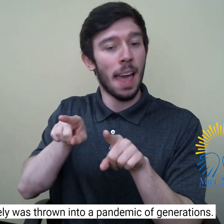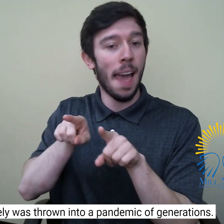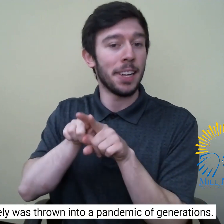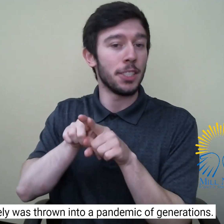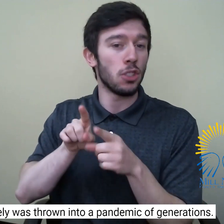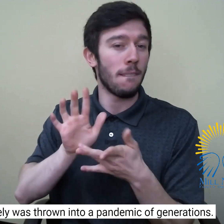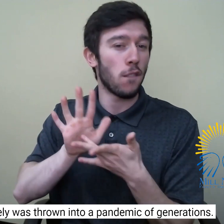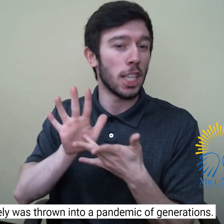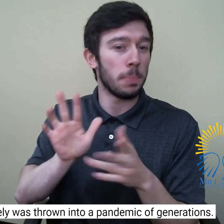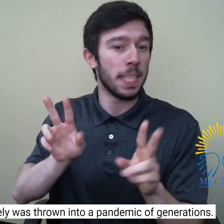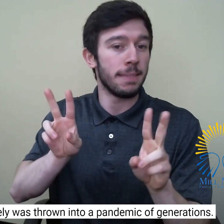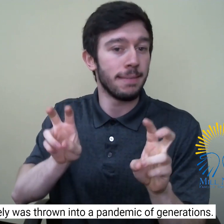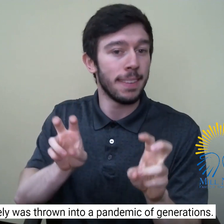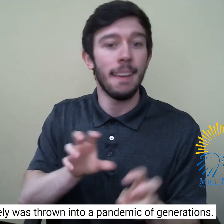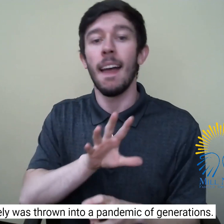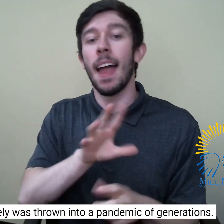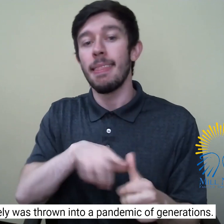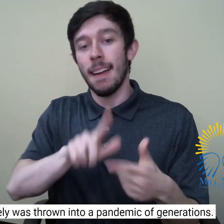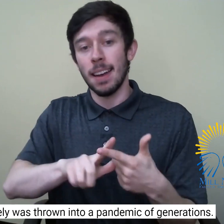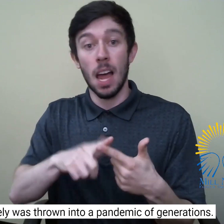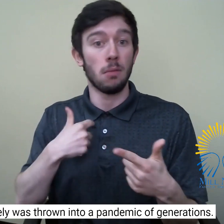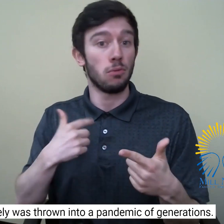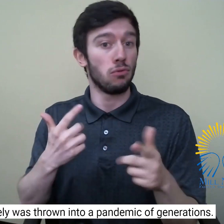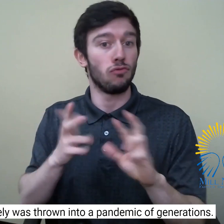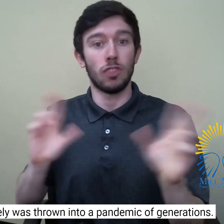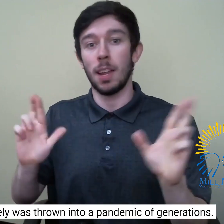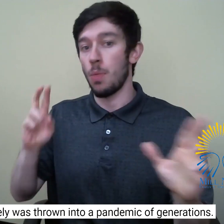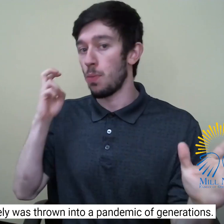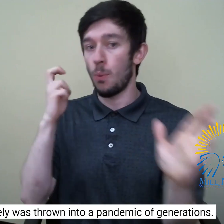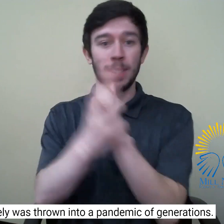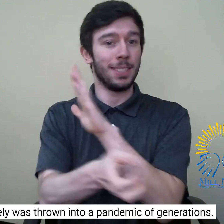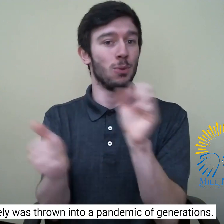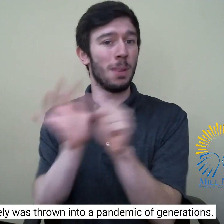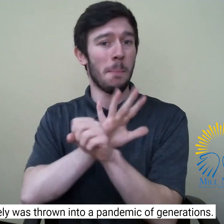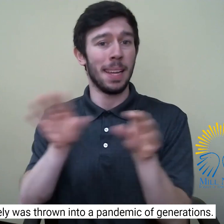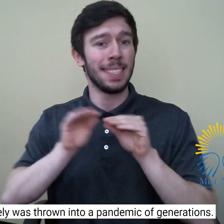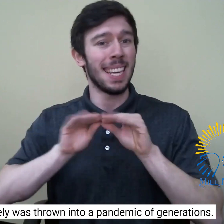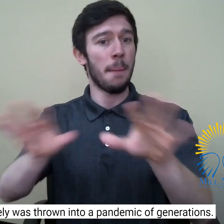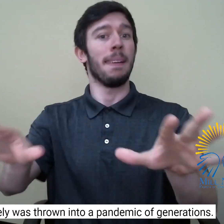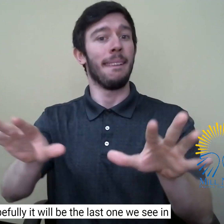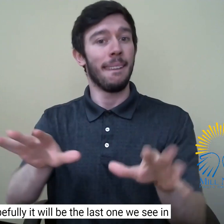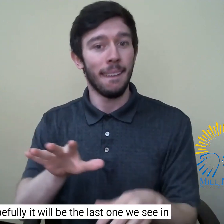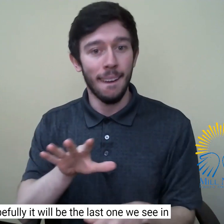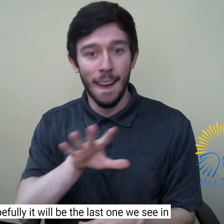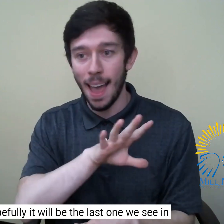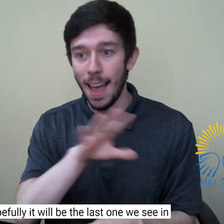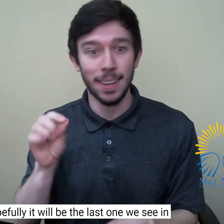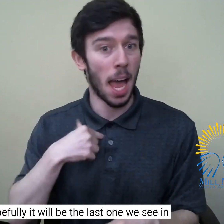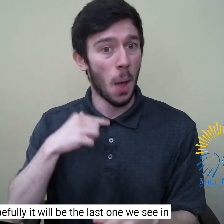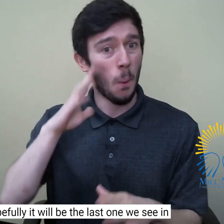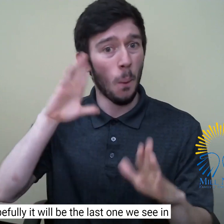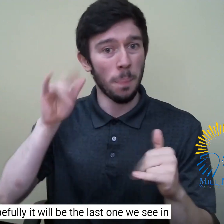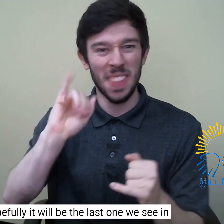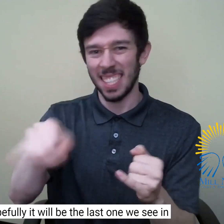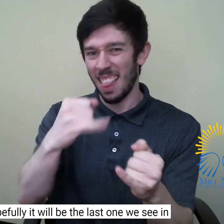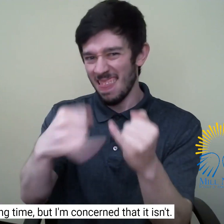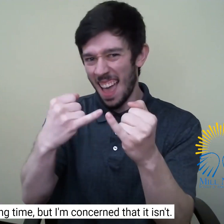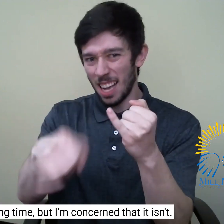almost immediately was thrown into a pandemic of generations. And hopefully it will be the last one we see in a very long